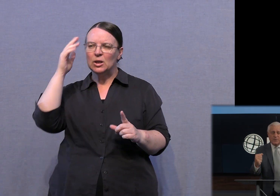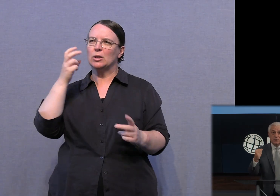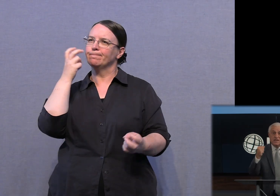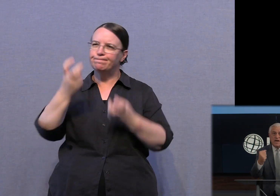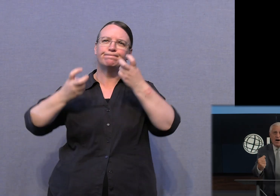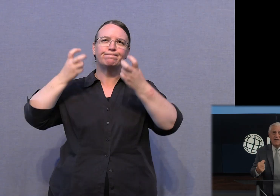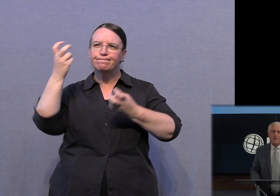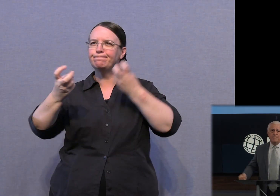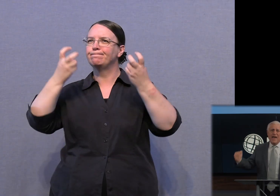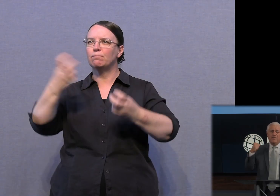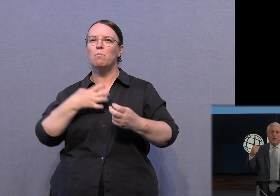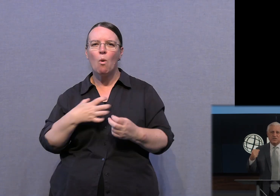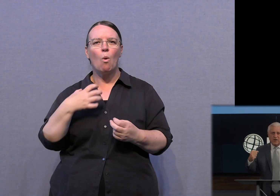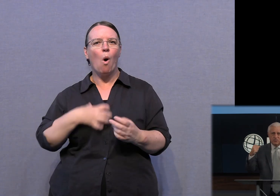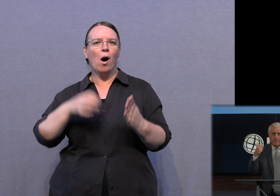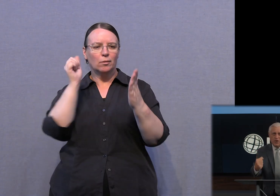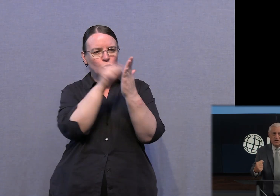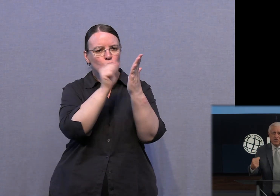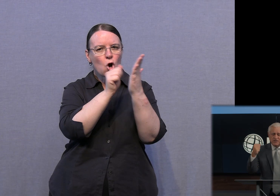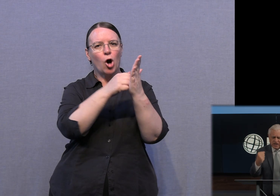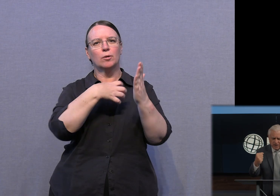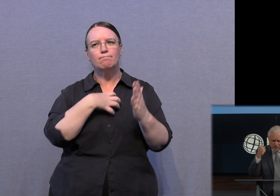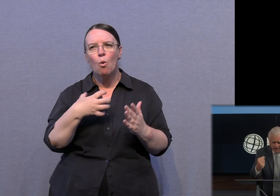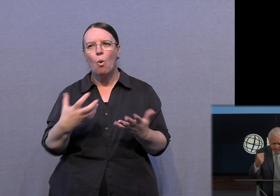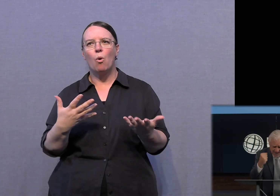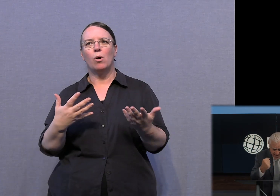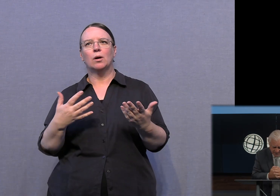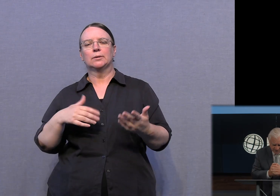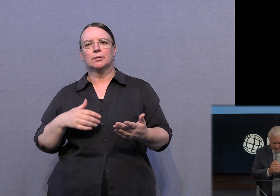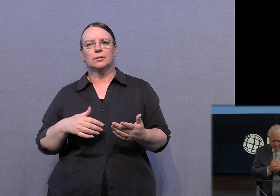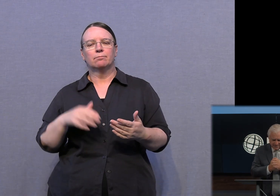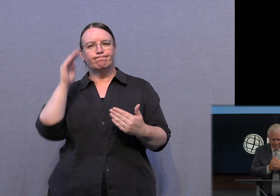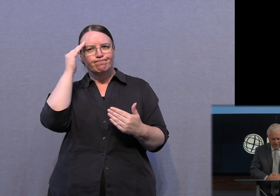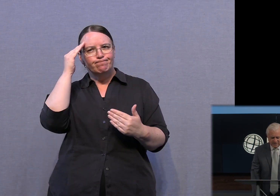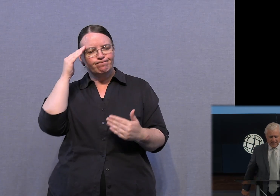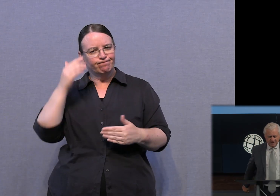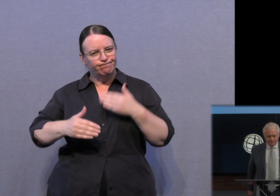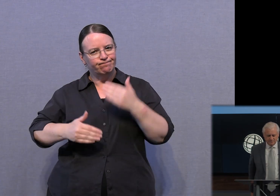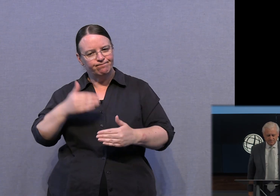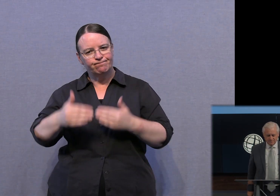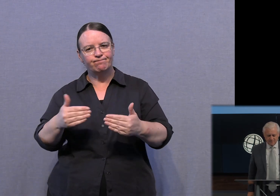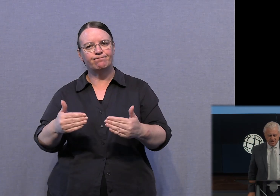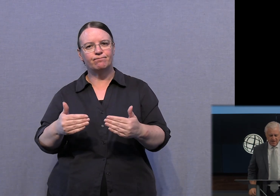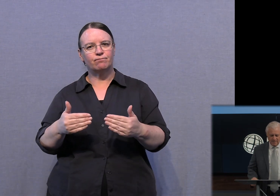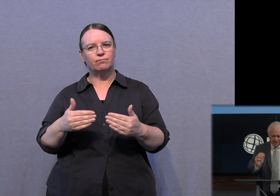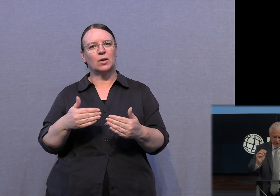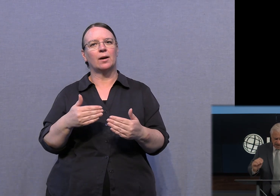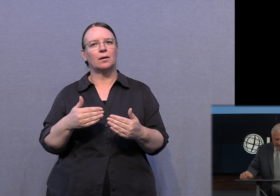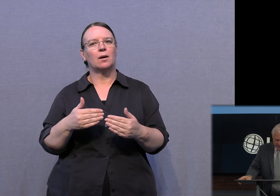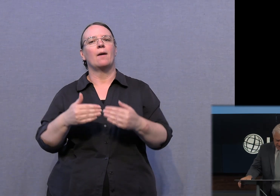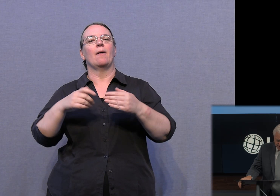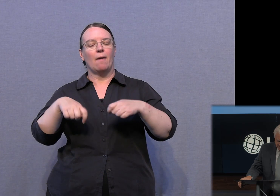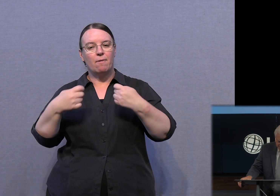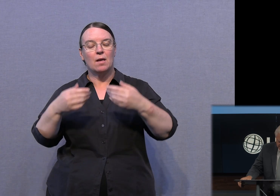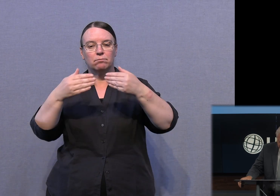we're supposed to knock. Maybe we're supposed to push until something happens. Praise God. Because